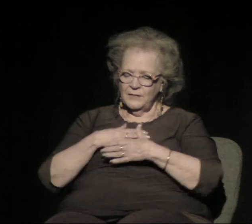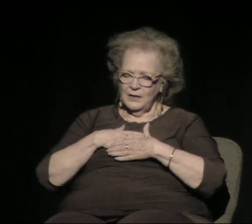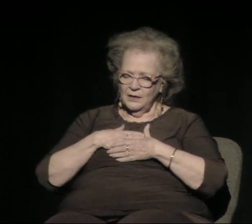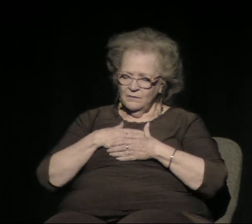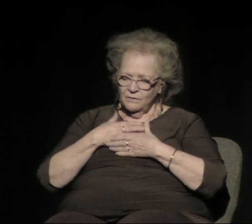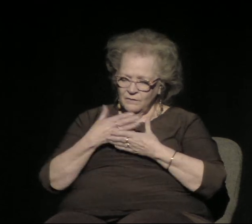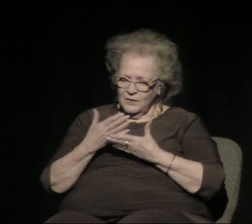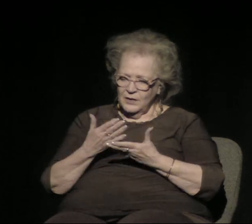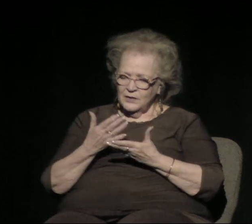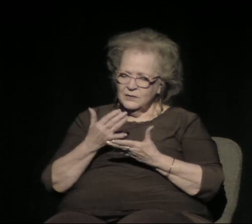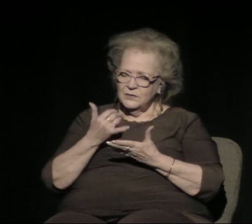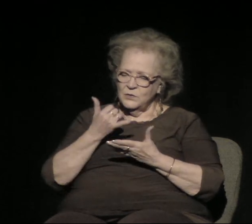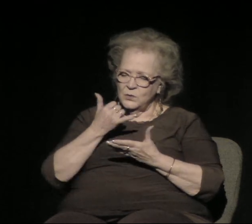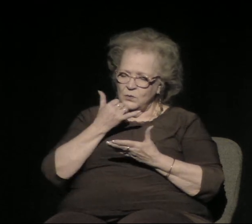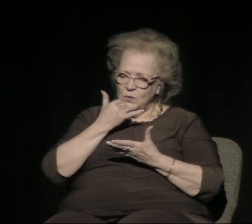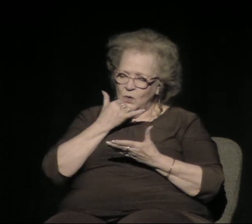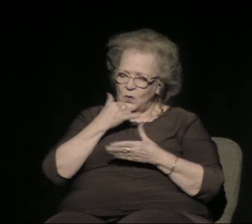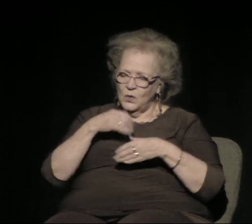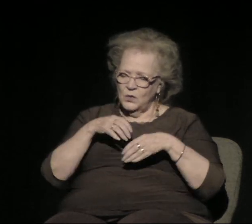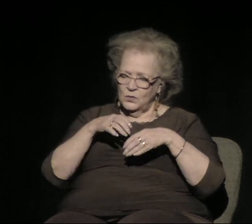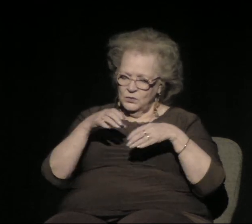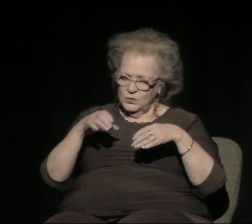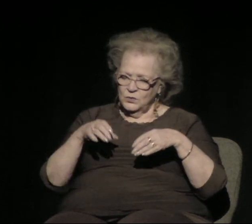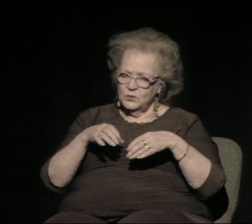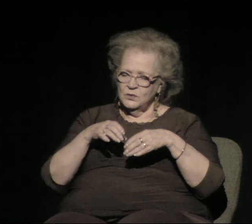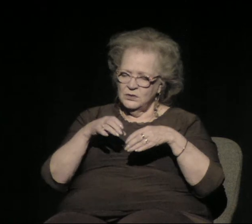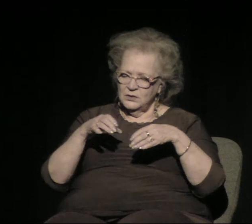Your wrongdoings.